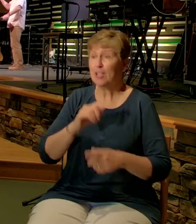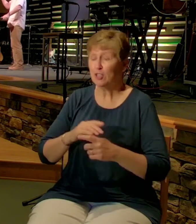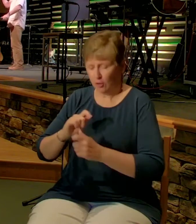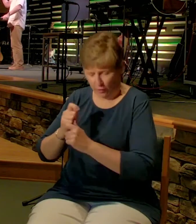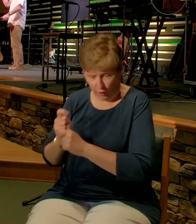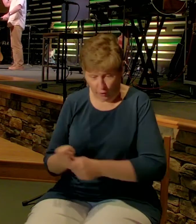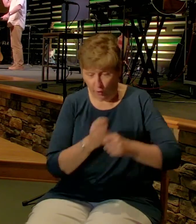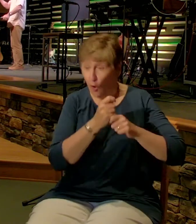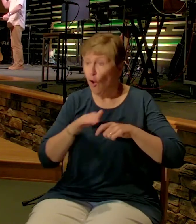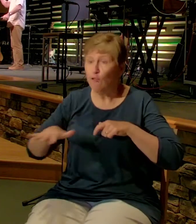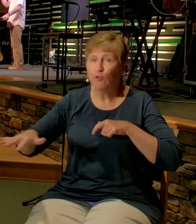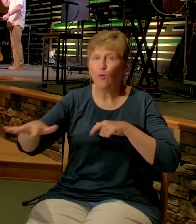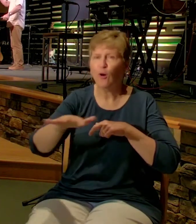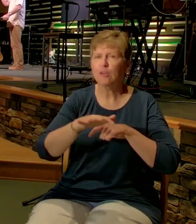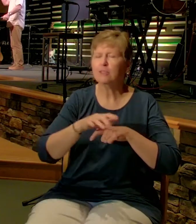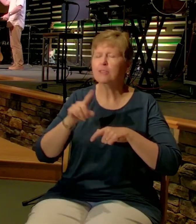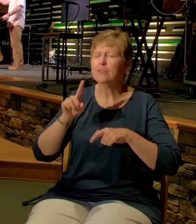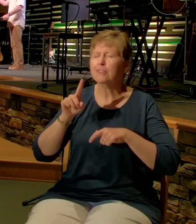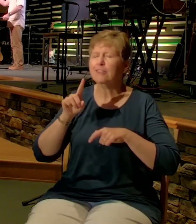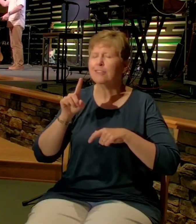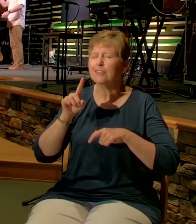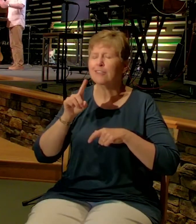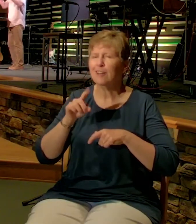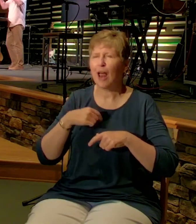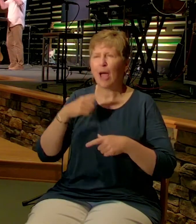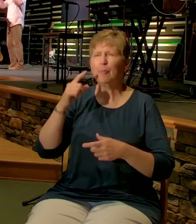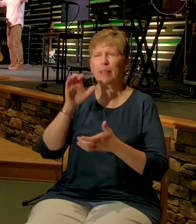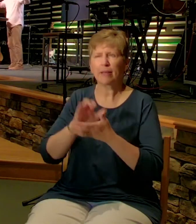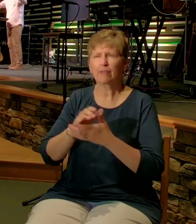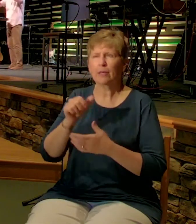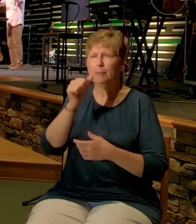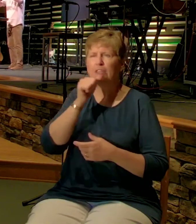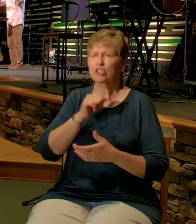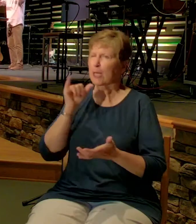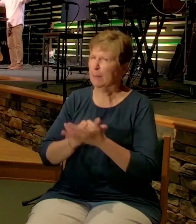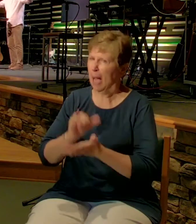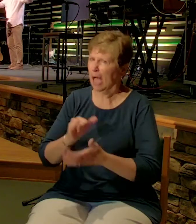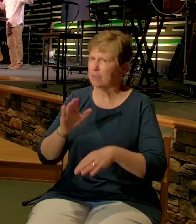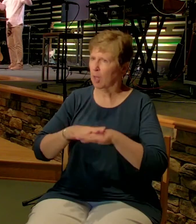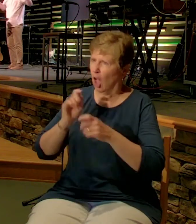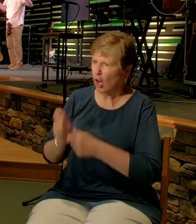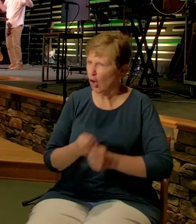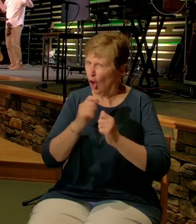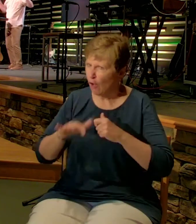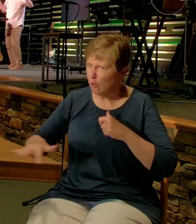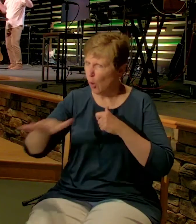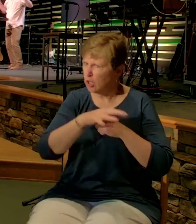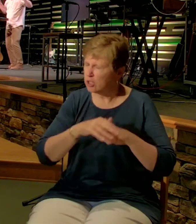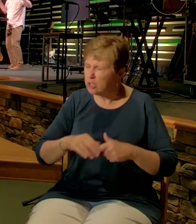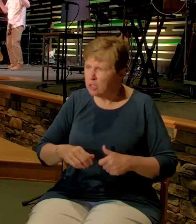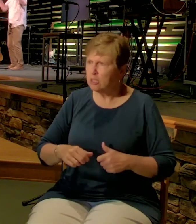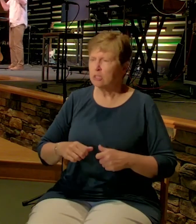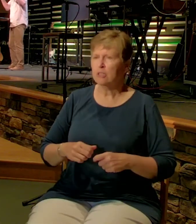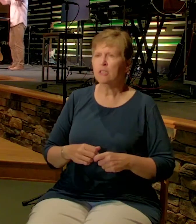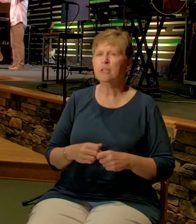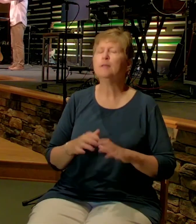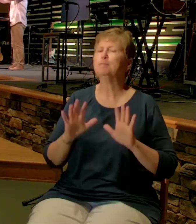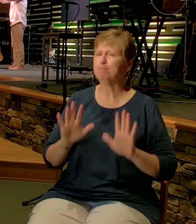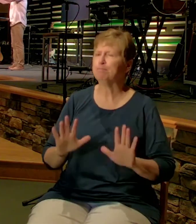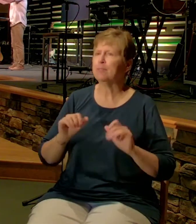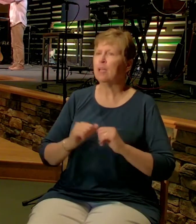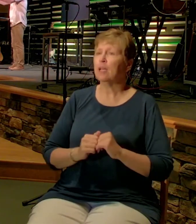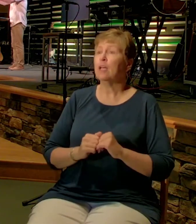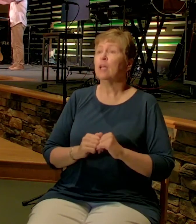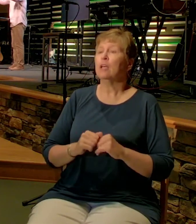believe that patience is actually impossible. But anyway, it's a patience when it in regards